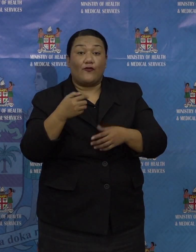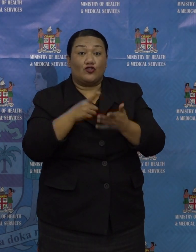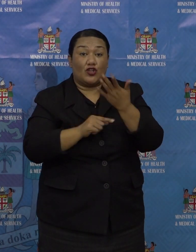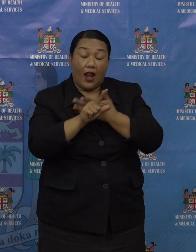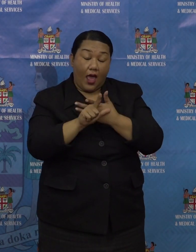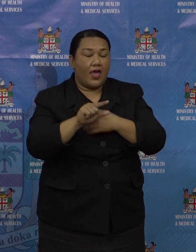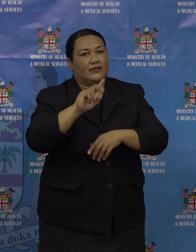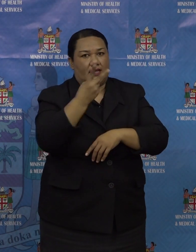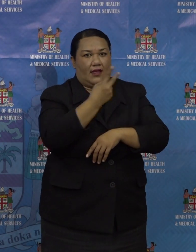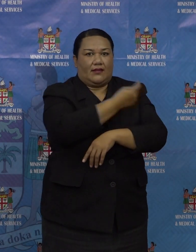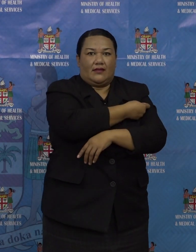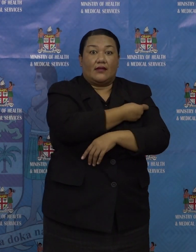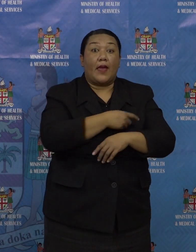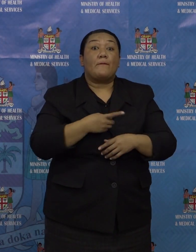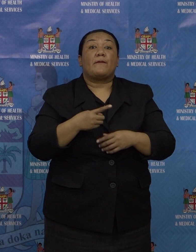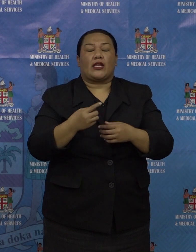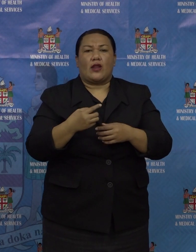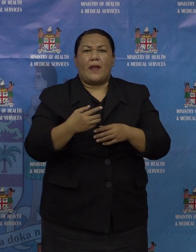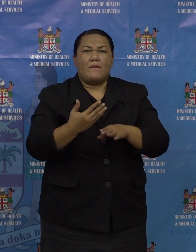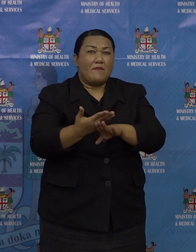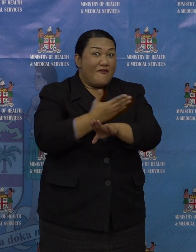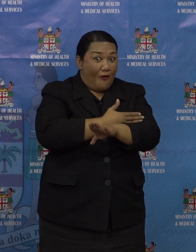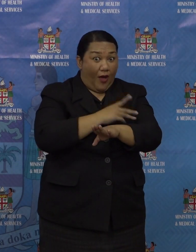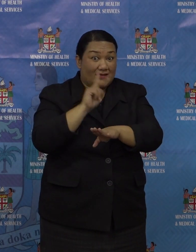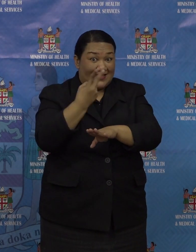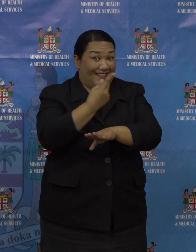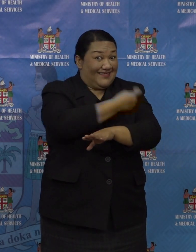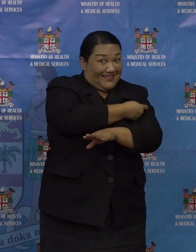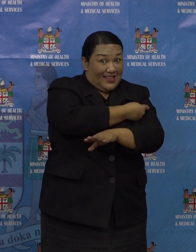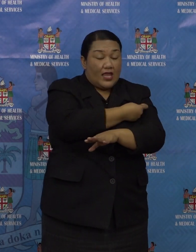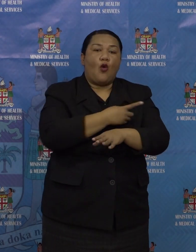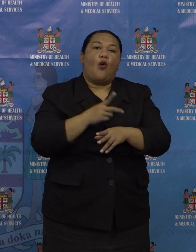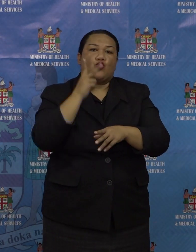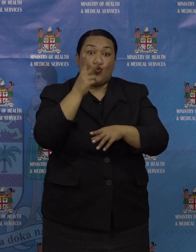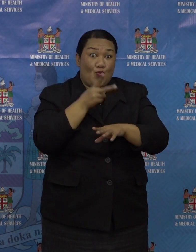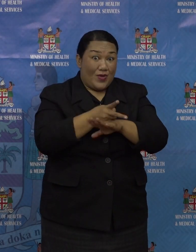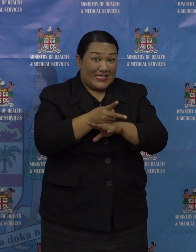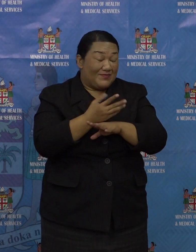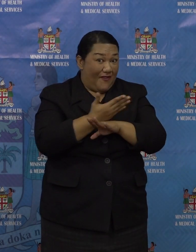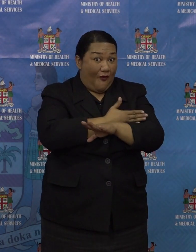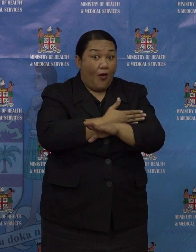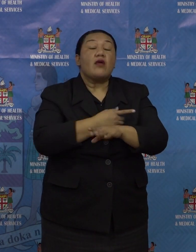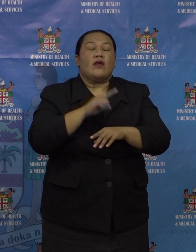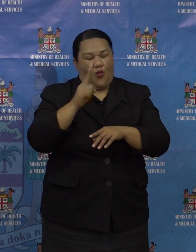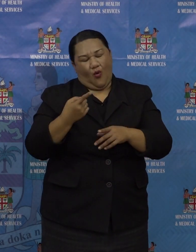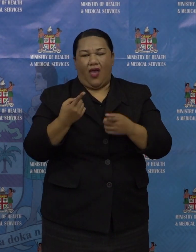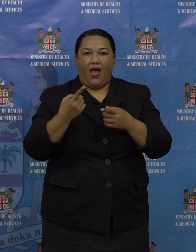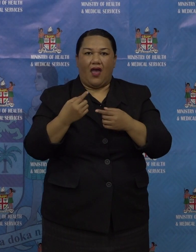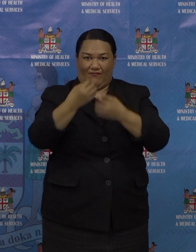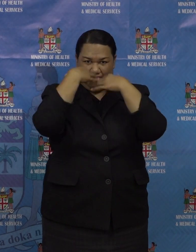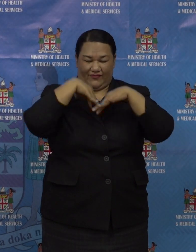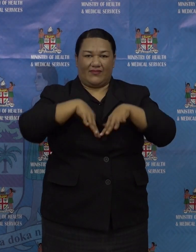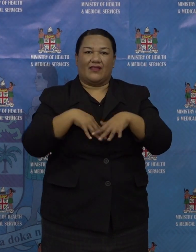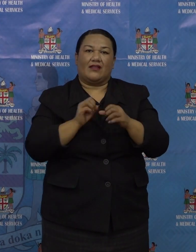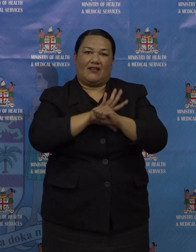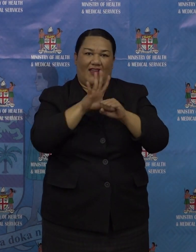However, as she got sick with COVID-19 less than 2 weeks after receiving that second dose, she was not fully vaccinated when she got infected